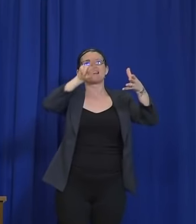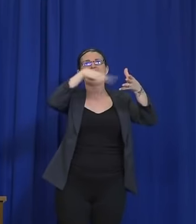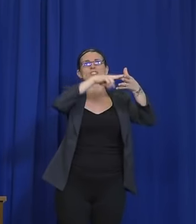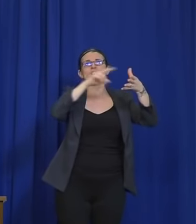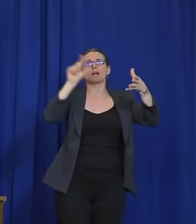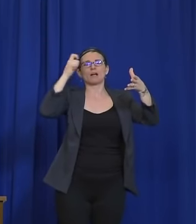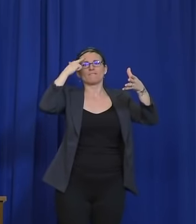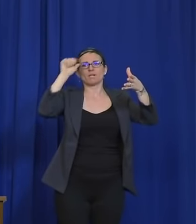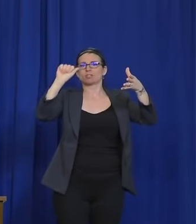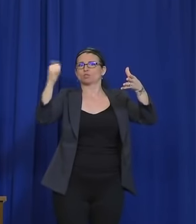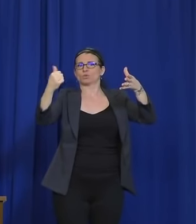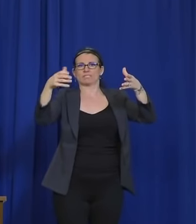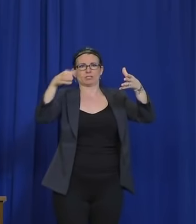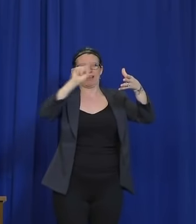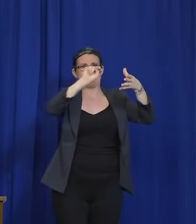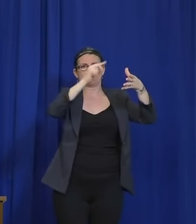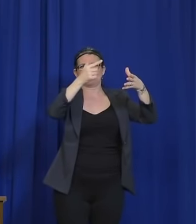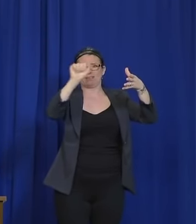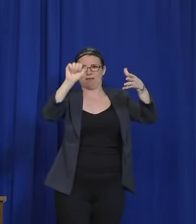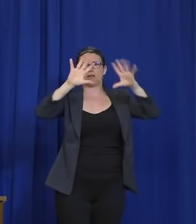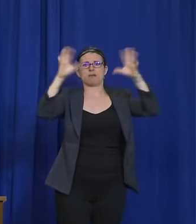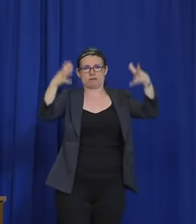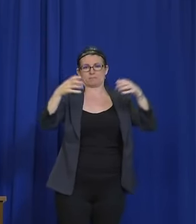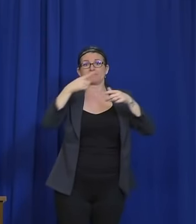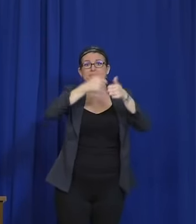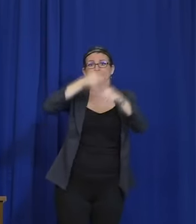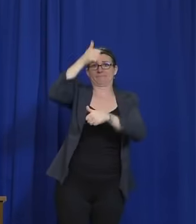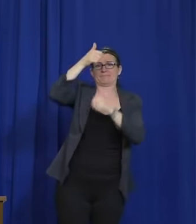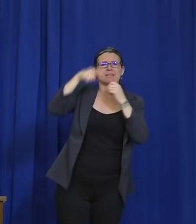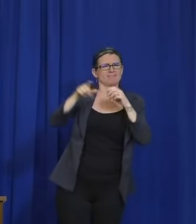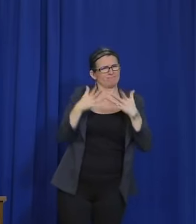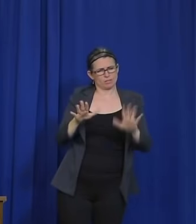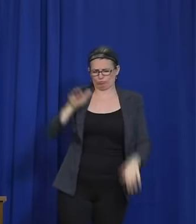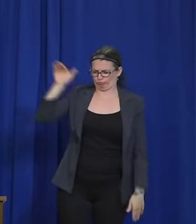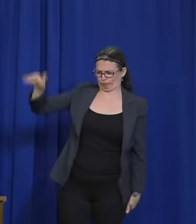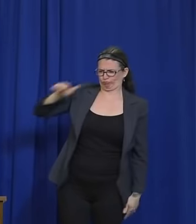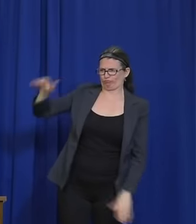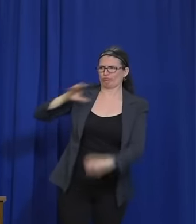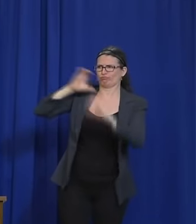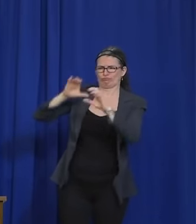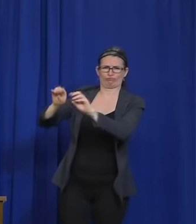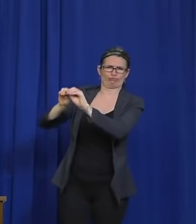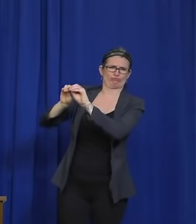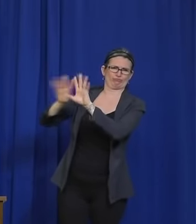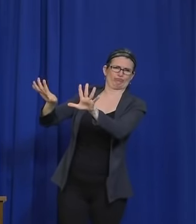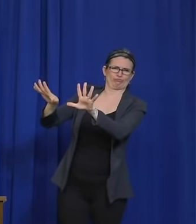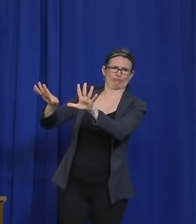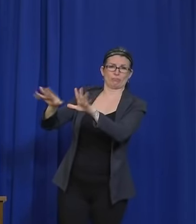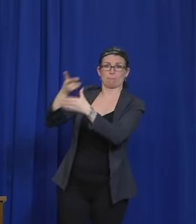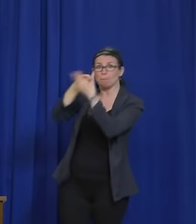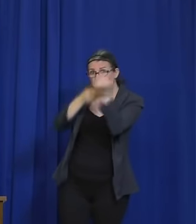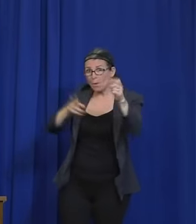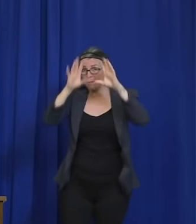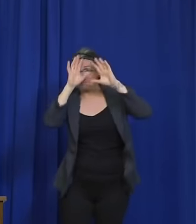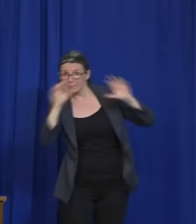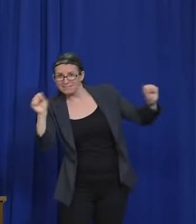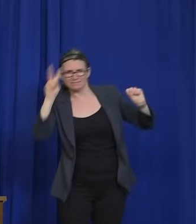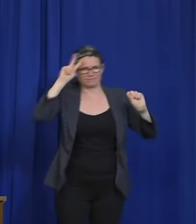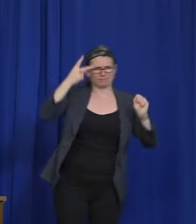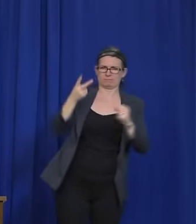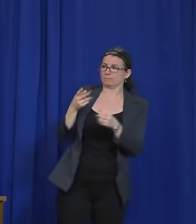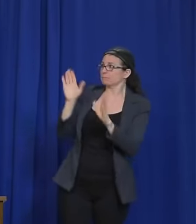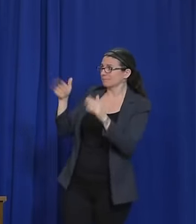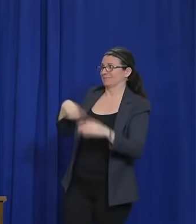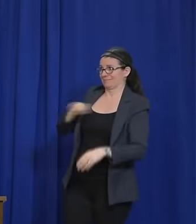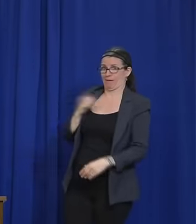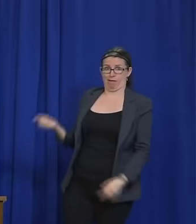he's giving that message to the president and the vice president pretty consistently, and so are the rest of us, and so is the congressional delegation, pretty uniform